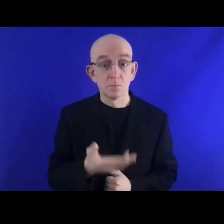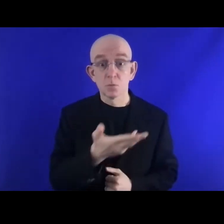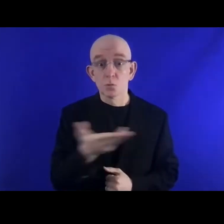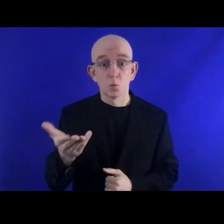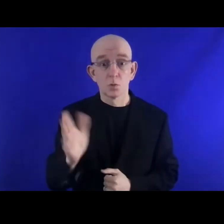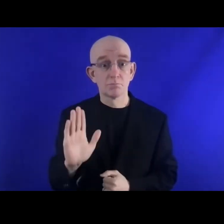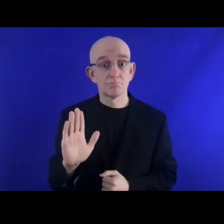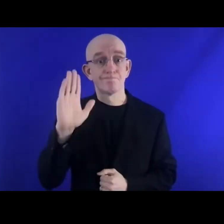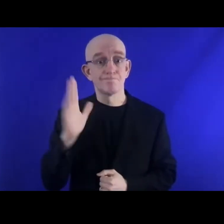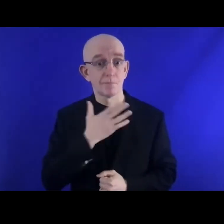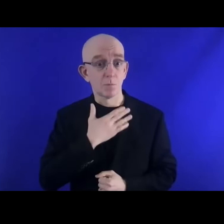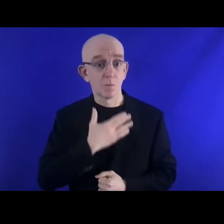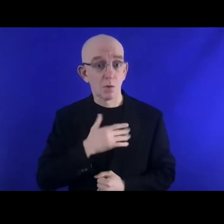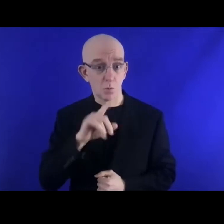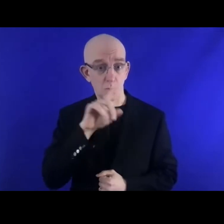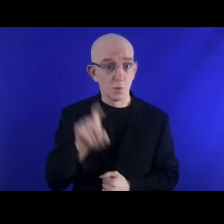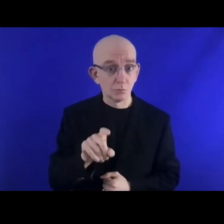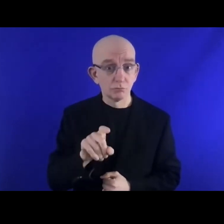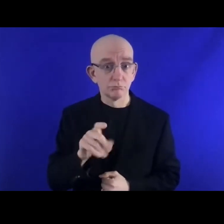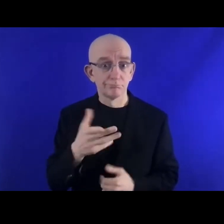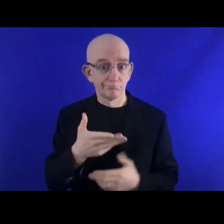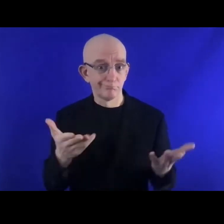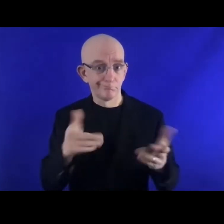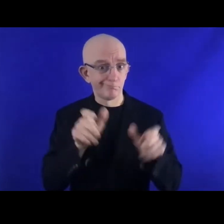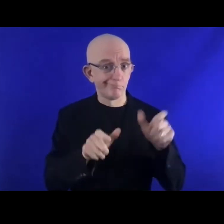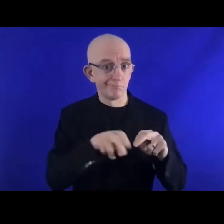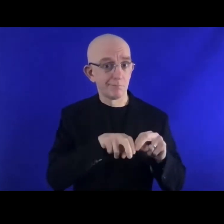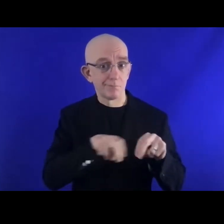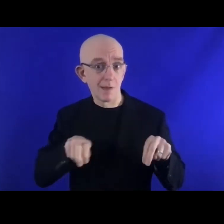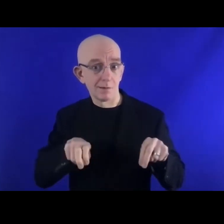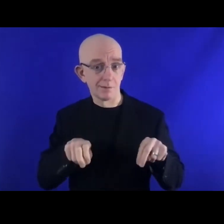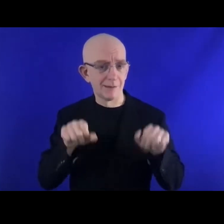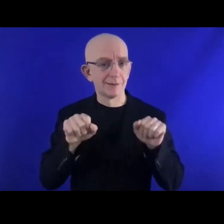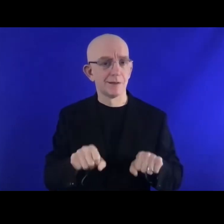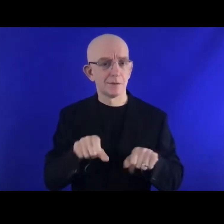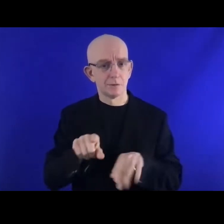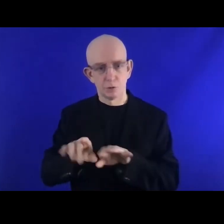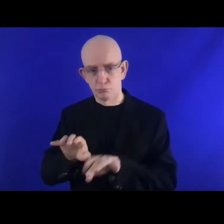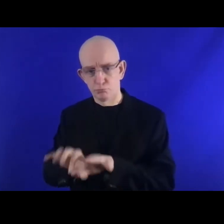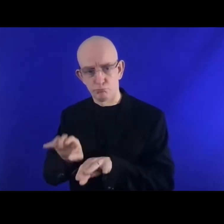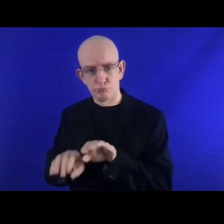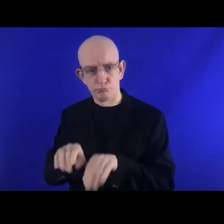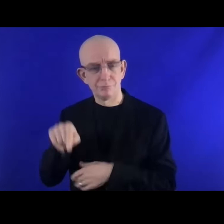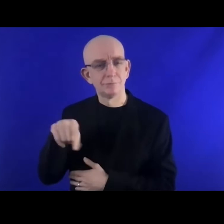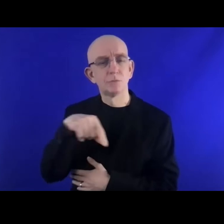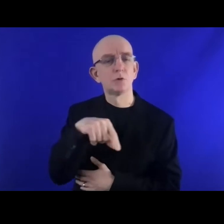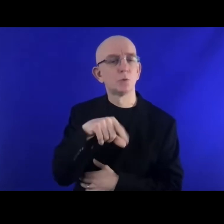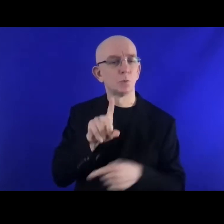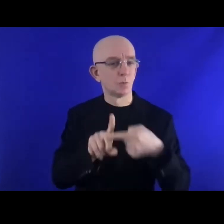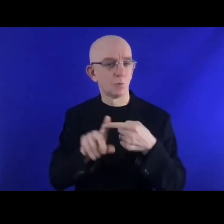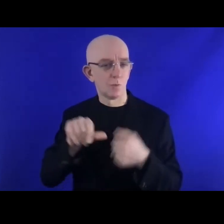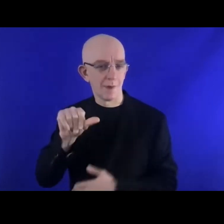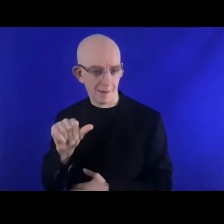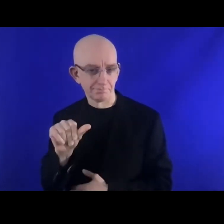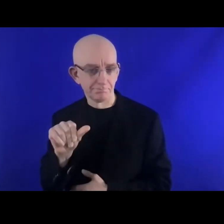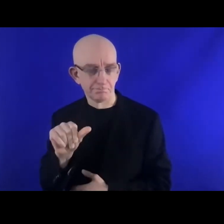or write your question on the chat box. Our team will be monitoring the chat box during the event,